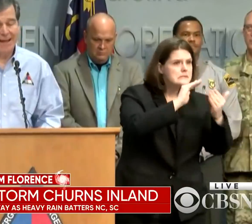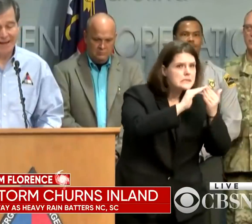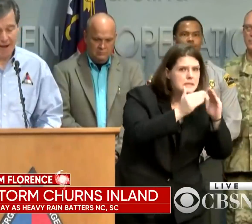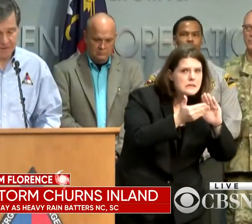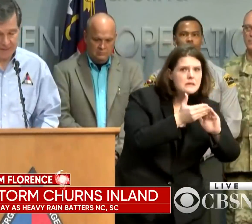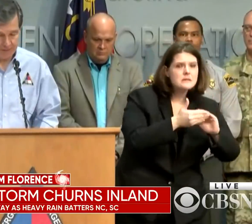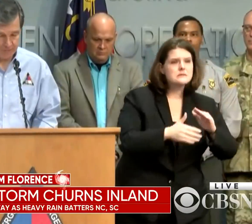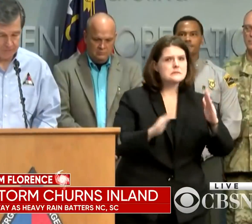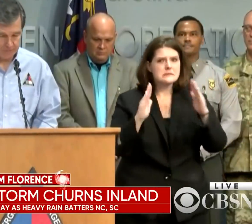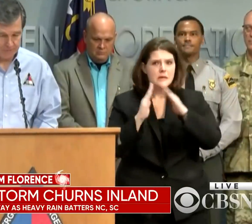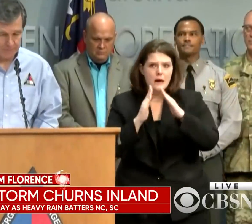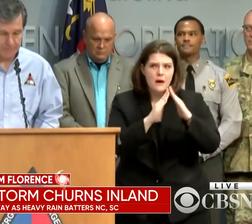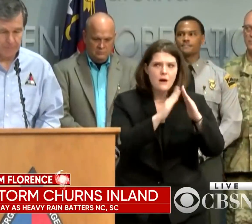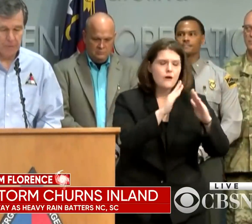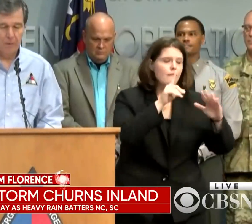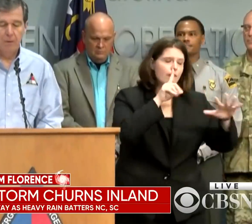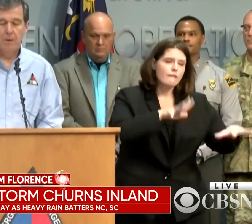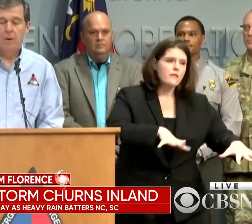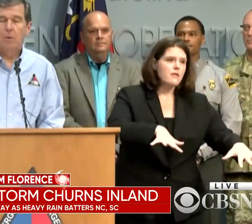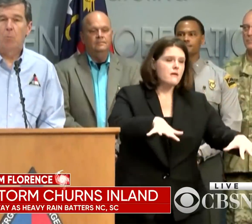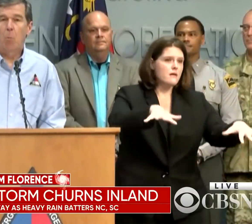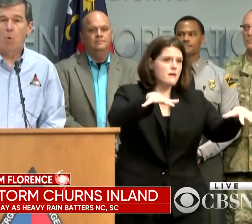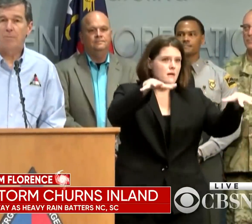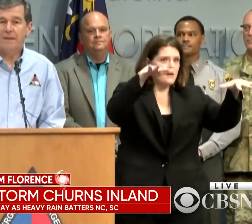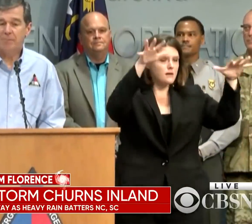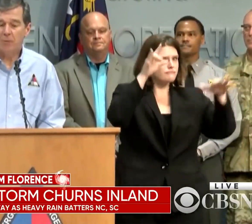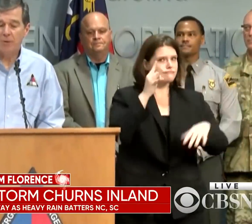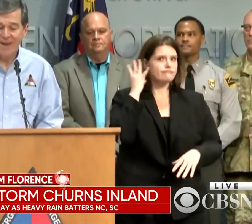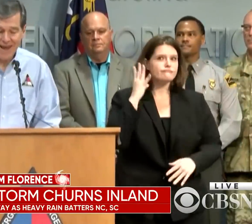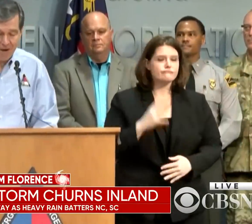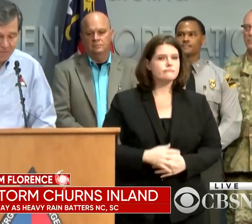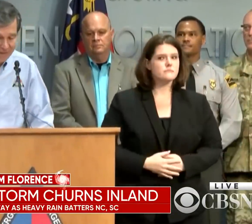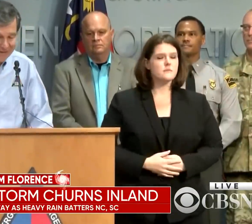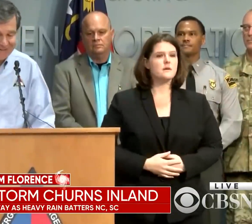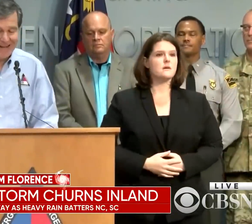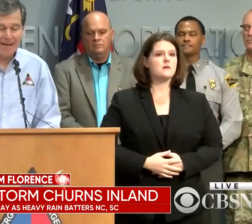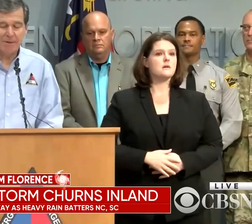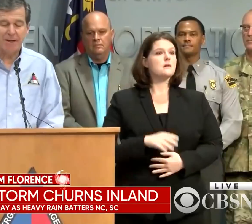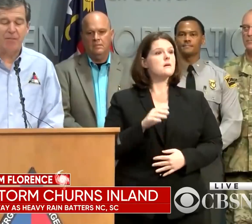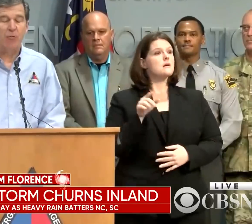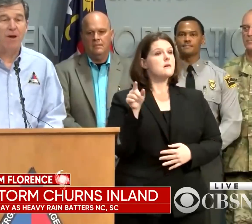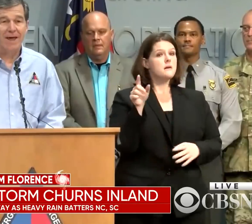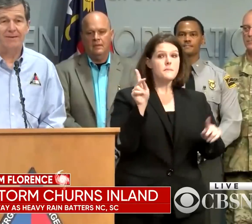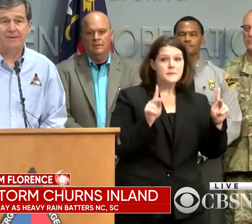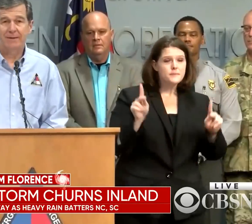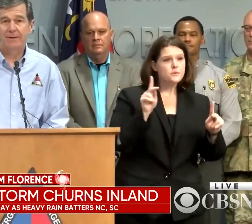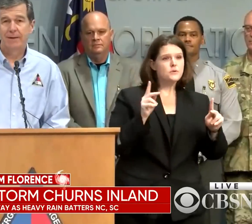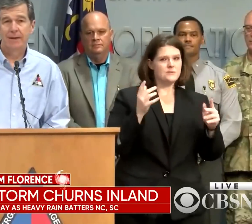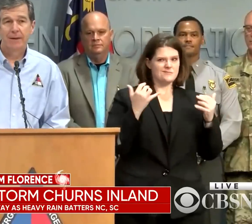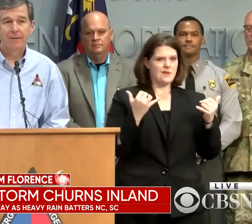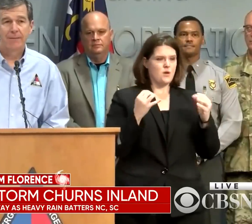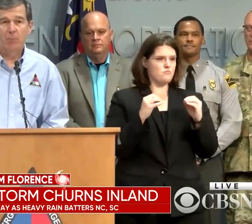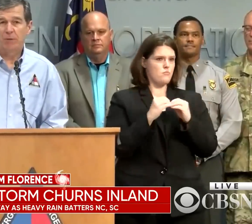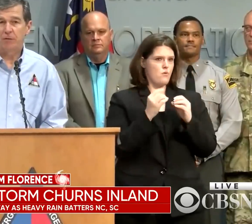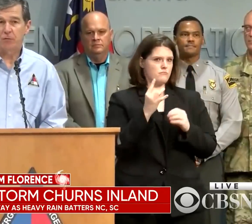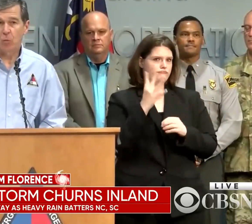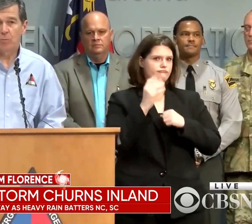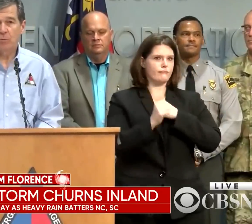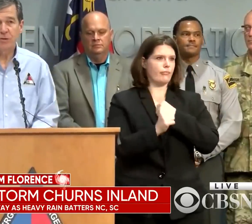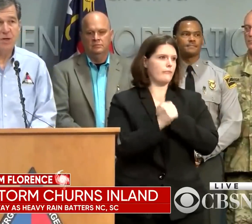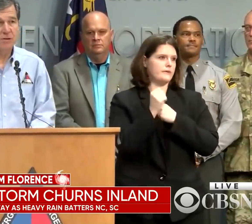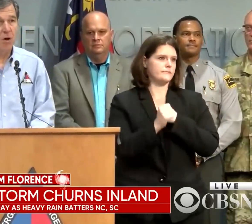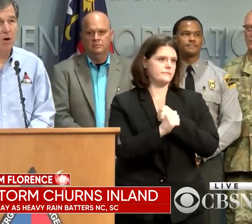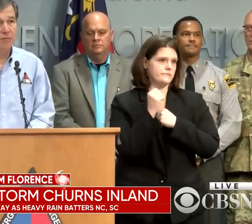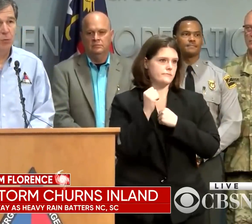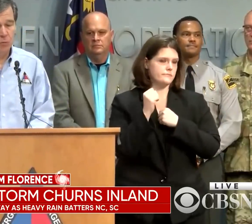between the 2 rivers. Here, let's take you to this press conference right now with the governor of North Carolina. Threat than when the